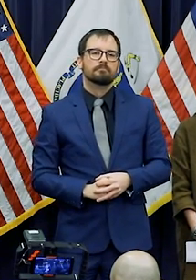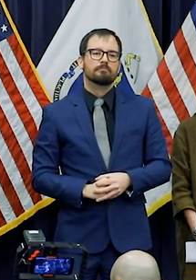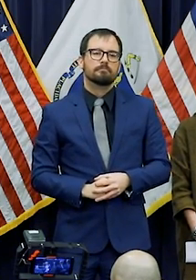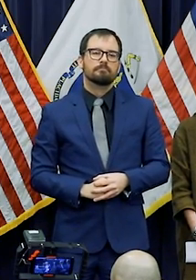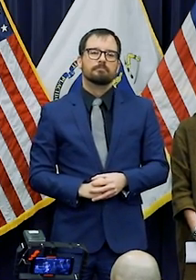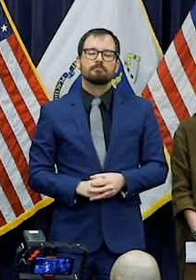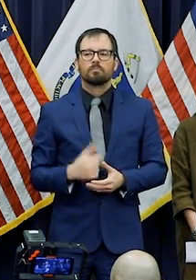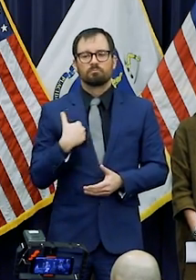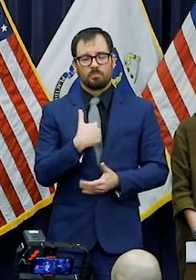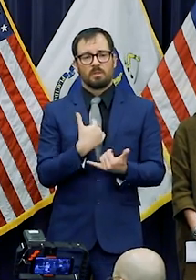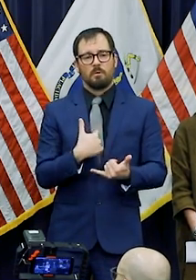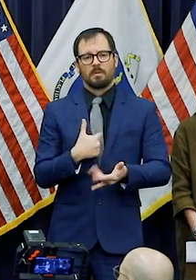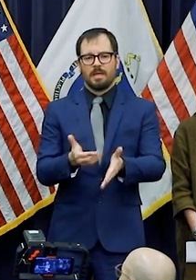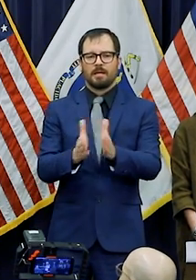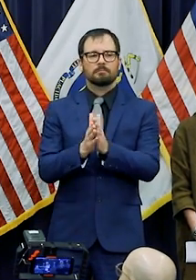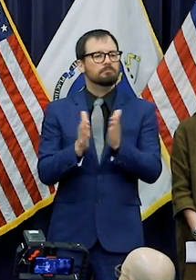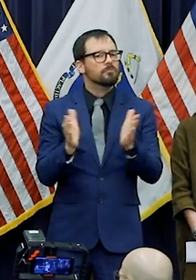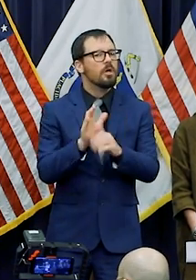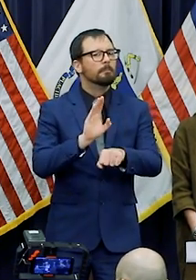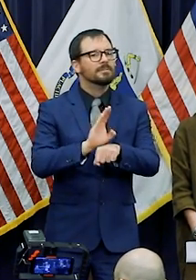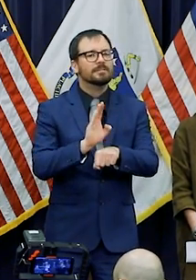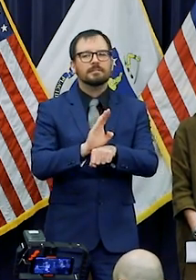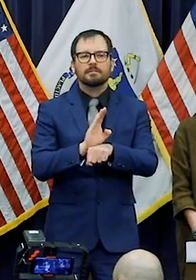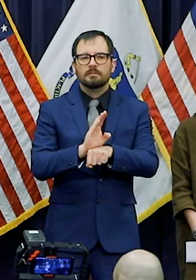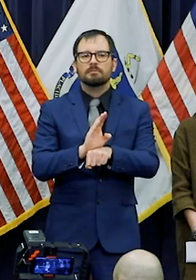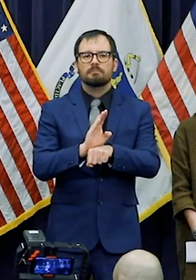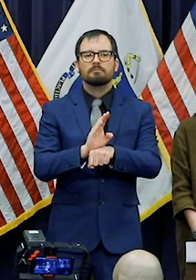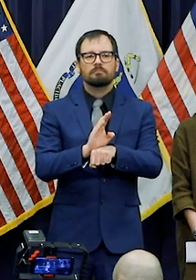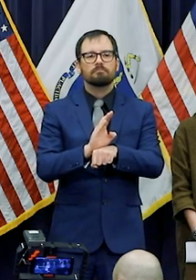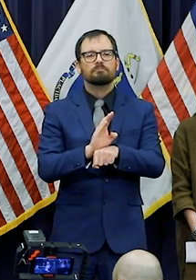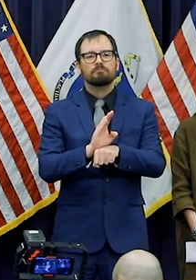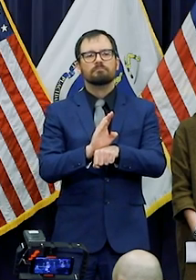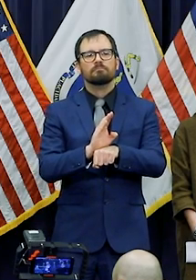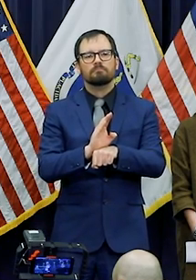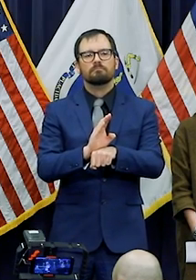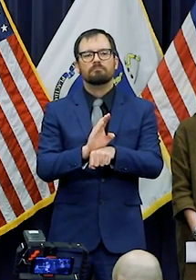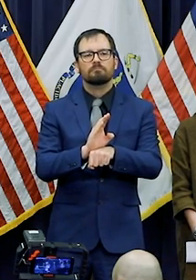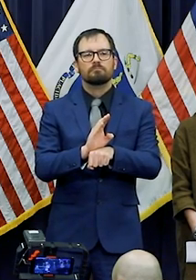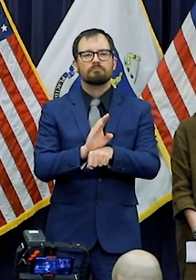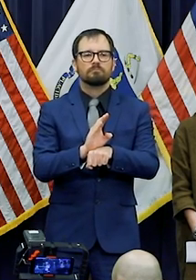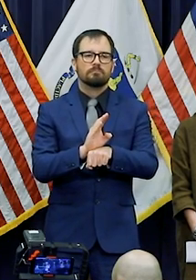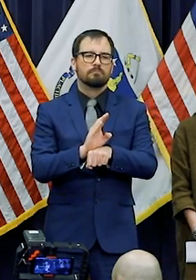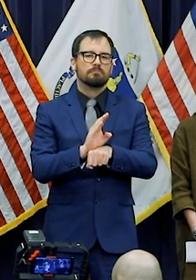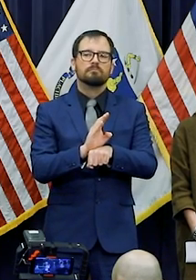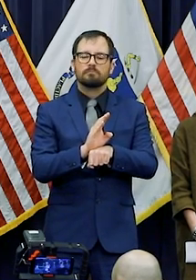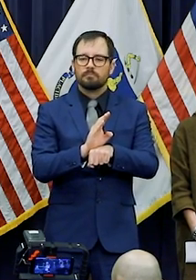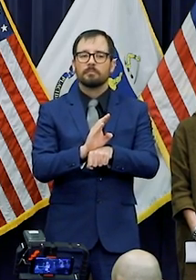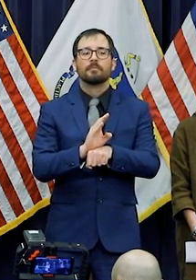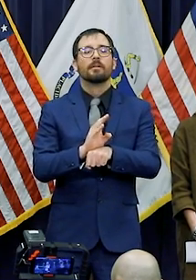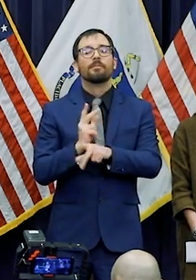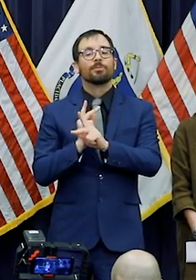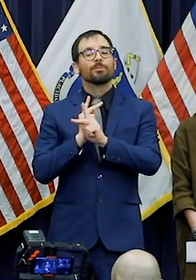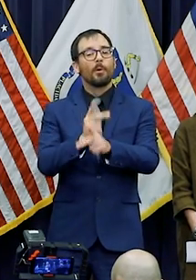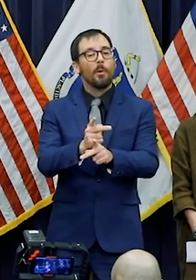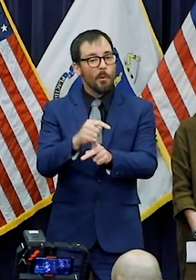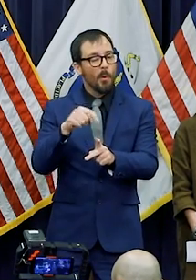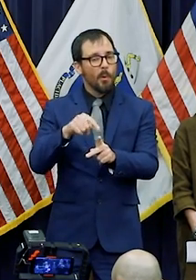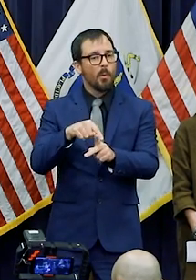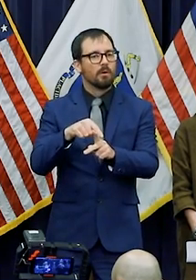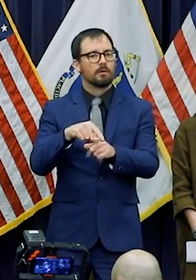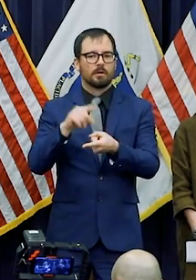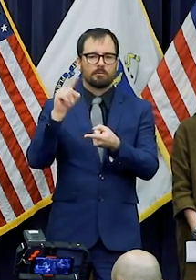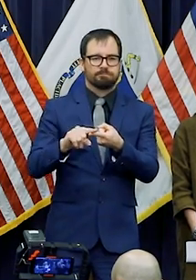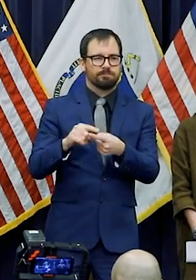Commonwealth. This declaration would make it possible for low interest loans to be made available to business owners affected by the outbreak